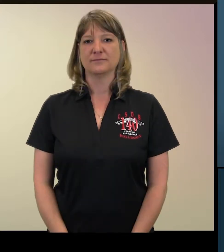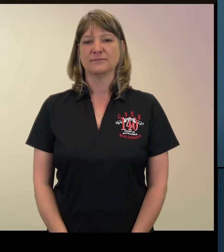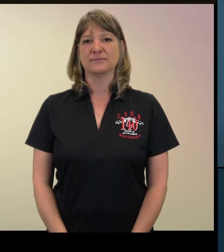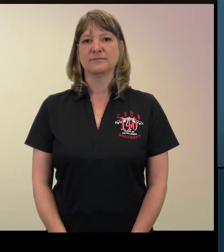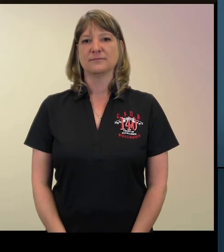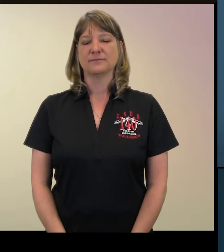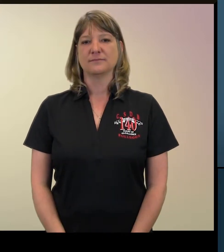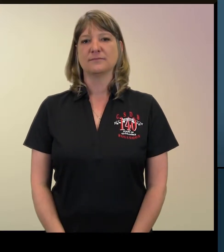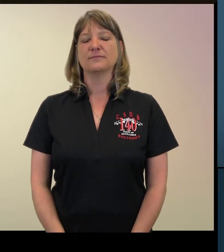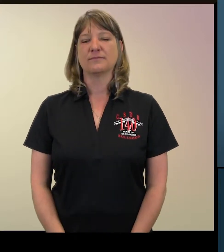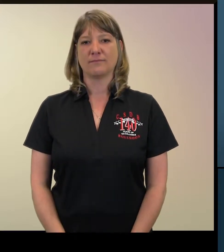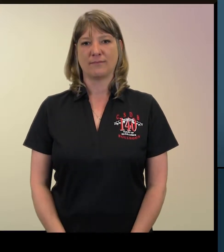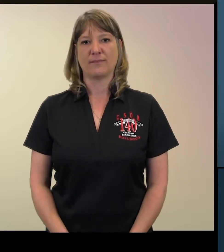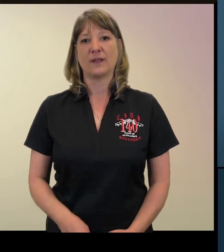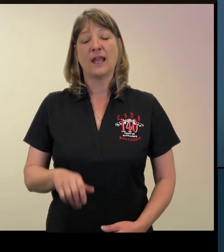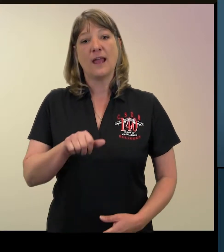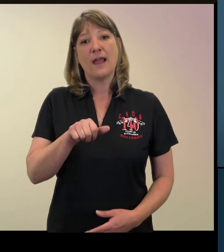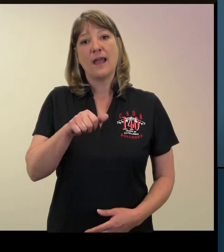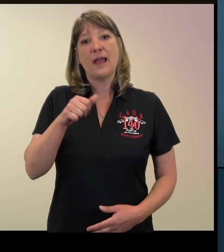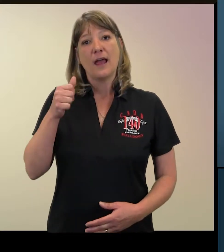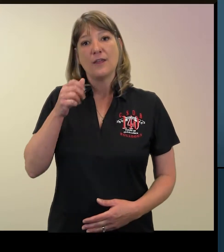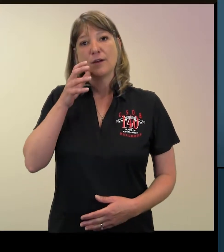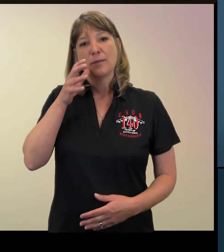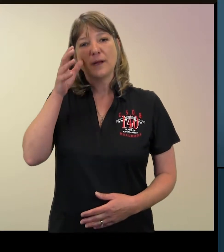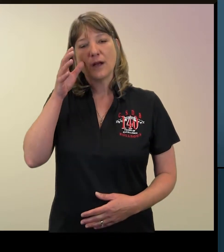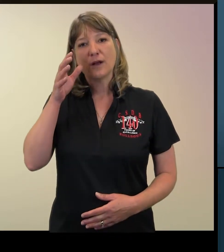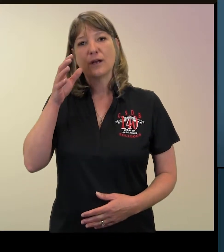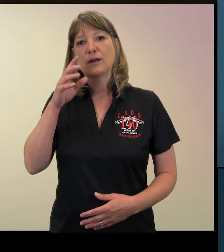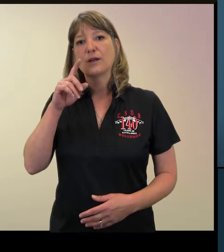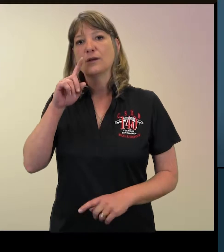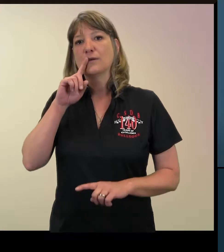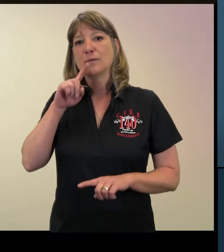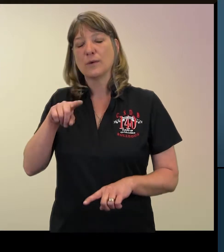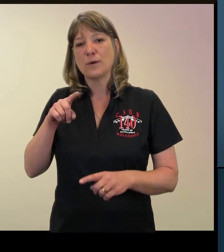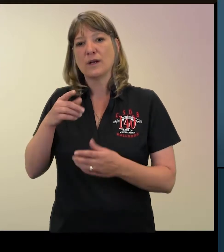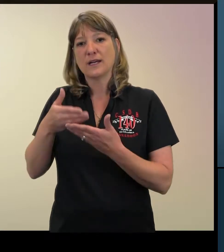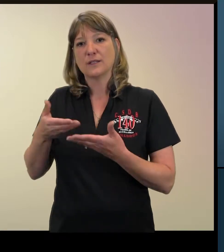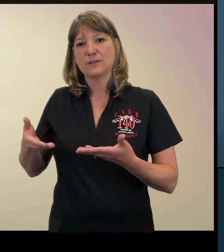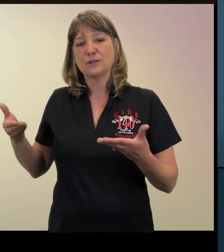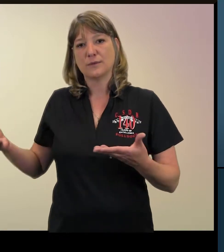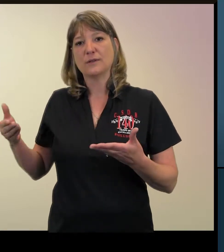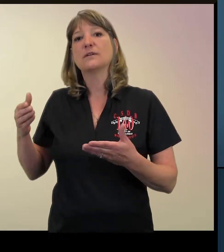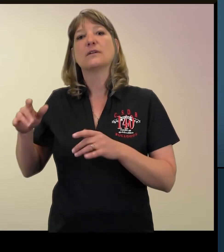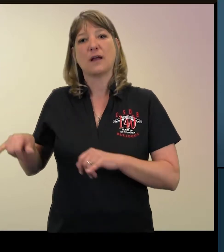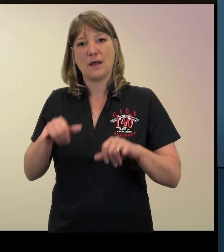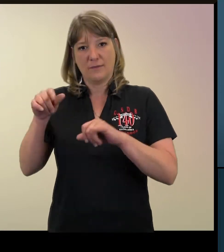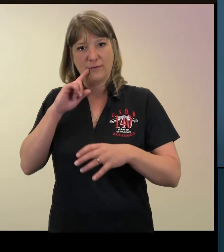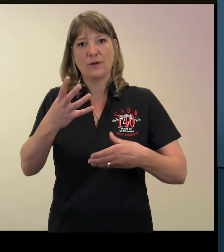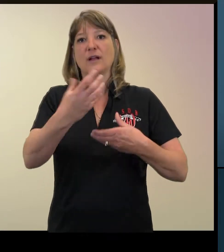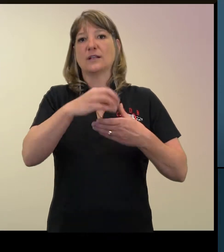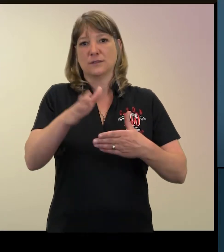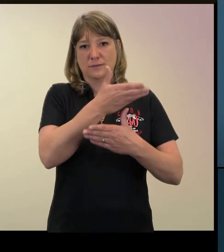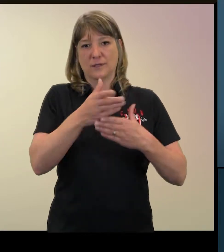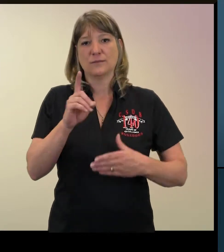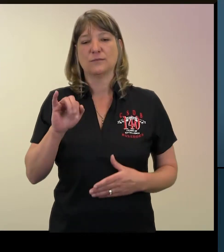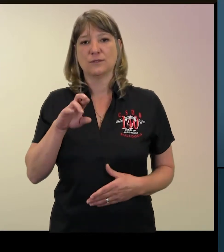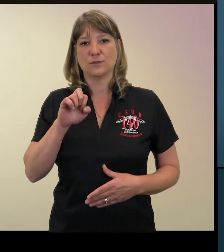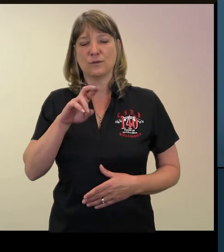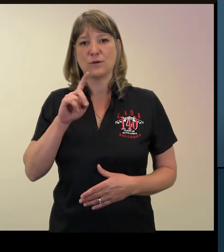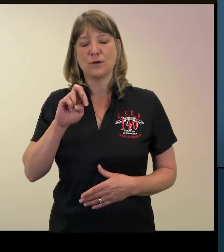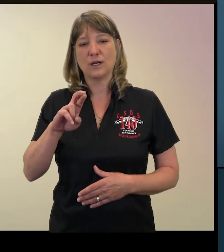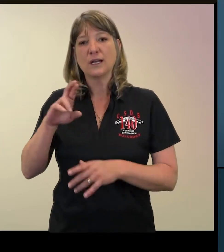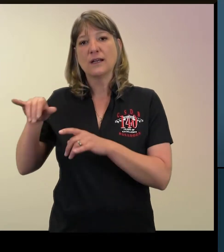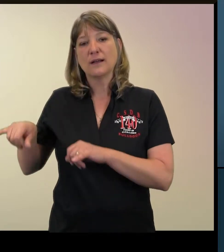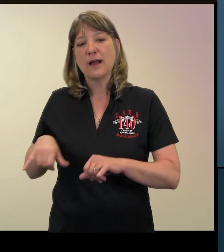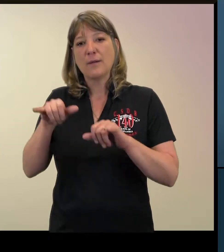There are other parent report instruments that are commonly used as screening tools for an autism spectrum